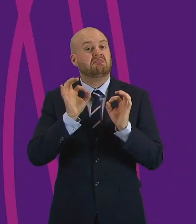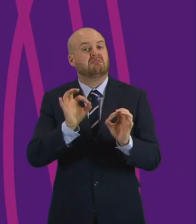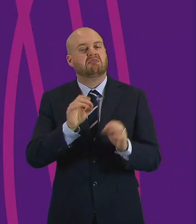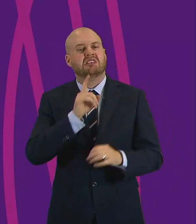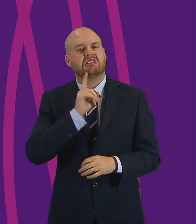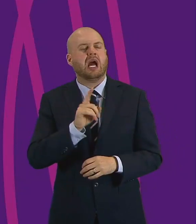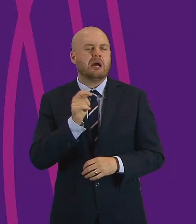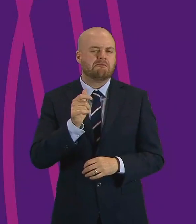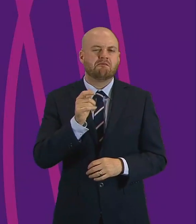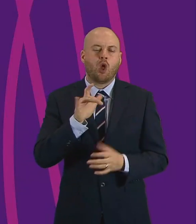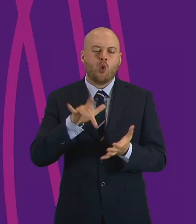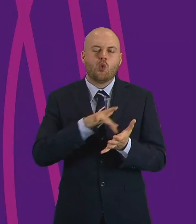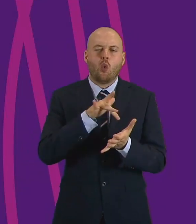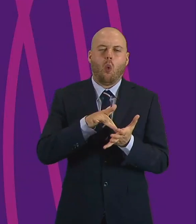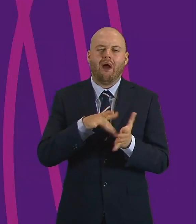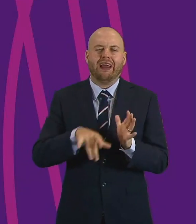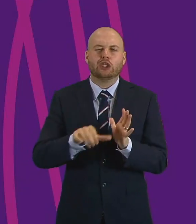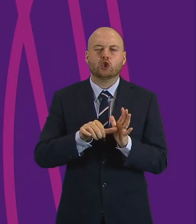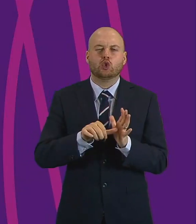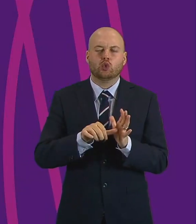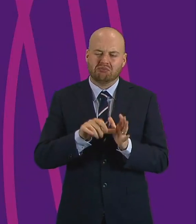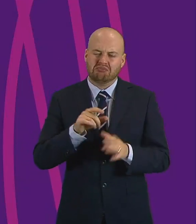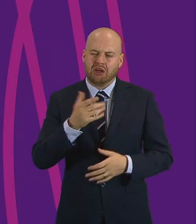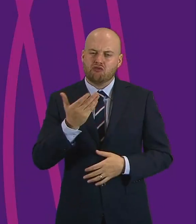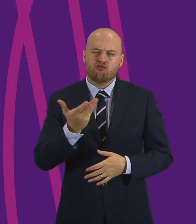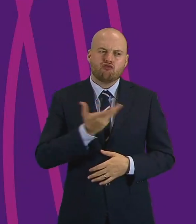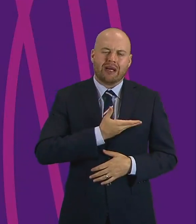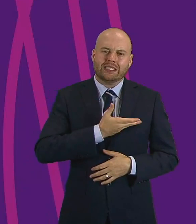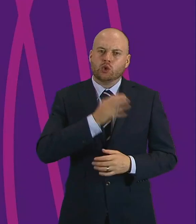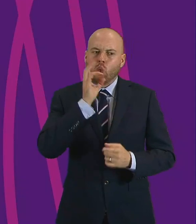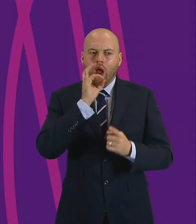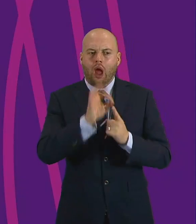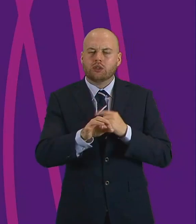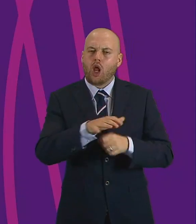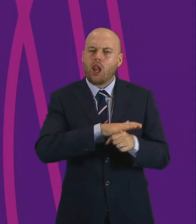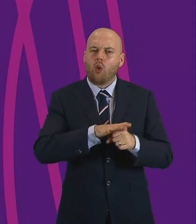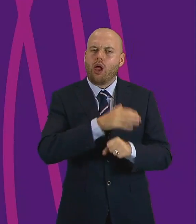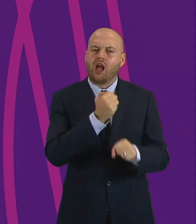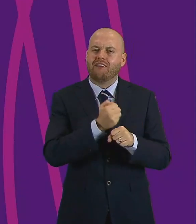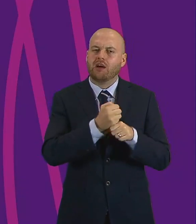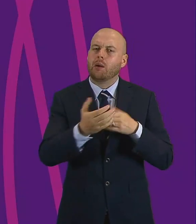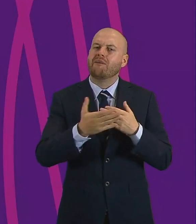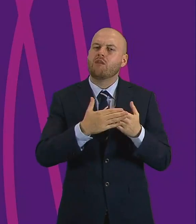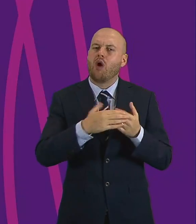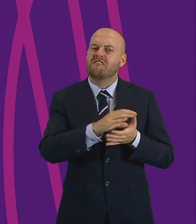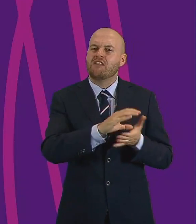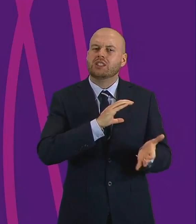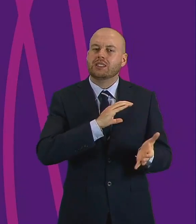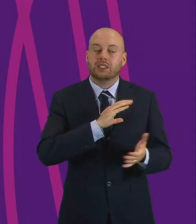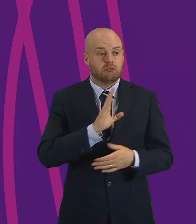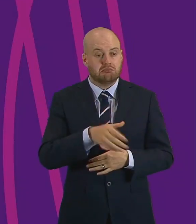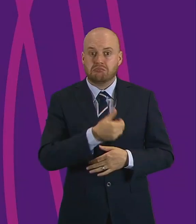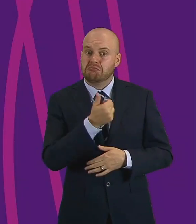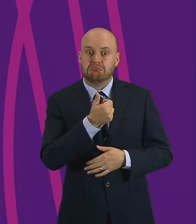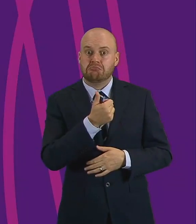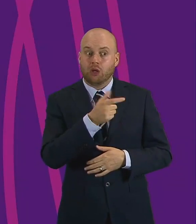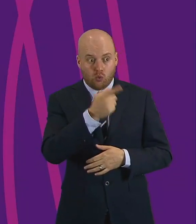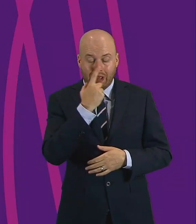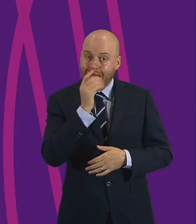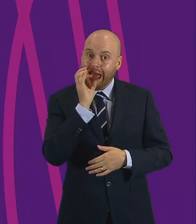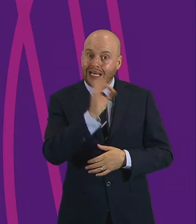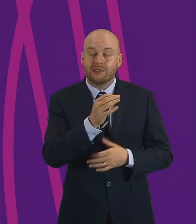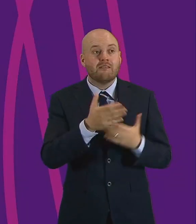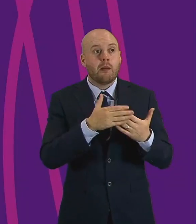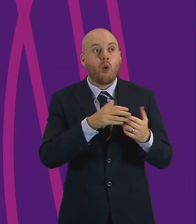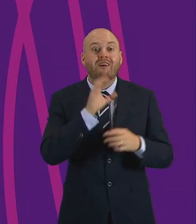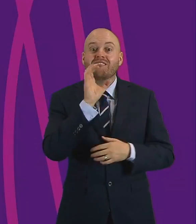issue. He asked, as is his right, for more funding for local government. He can ask for that, as he can ask for more funding for anything. But he told